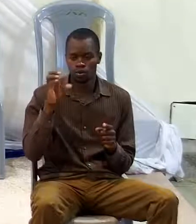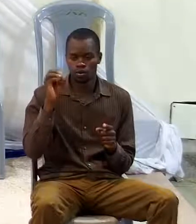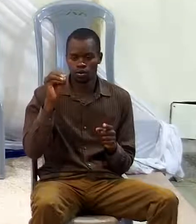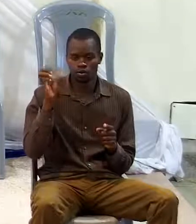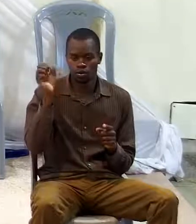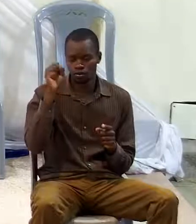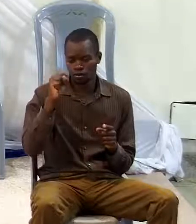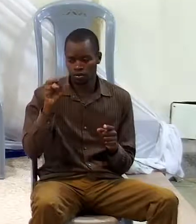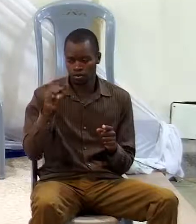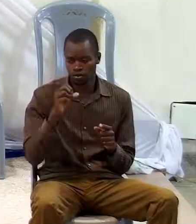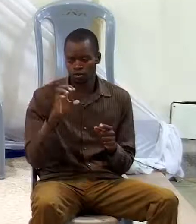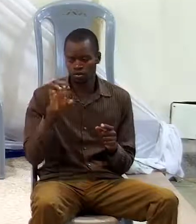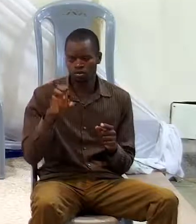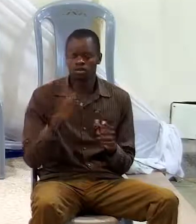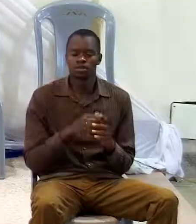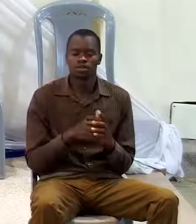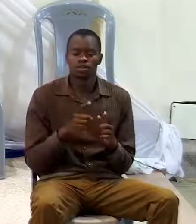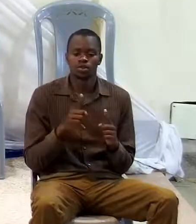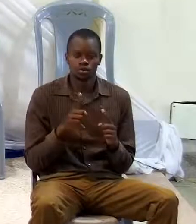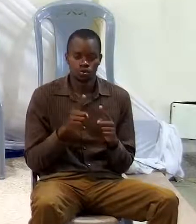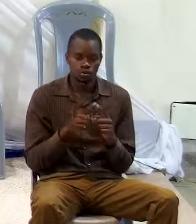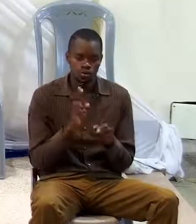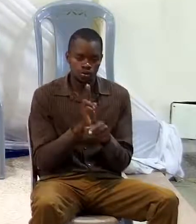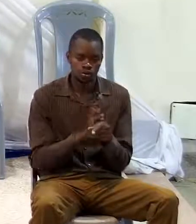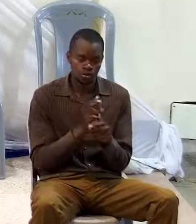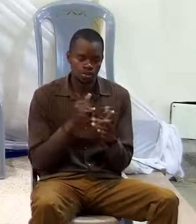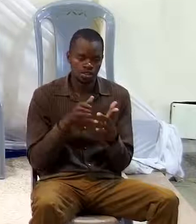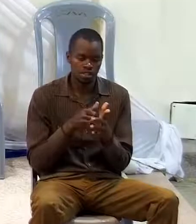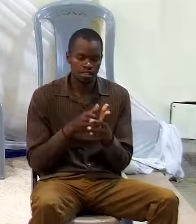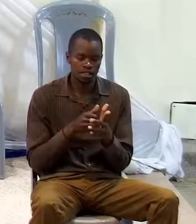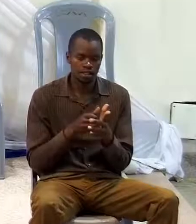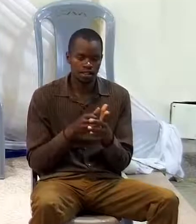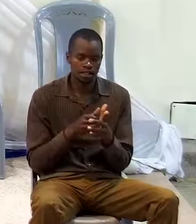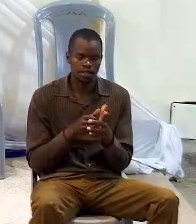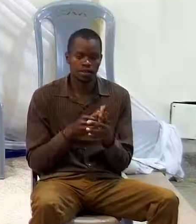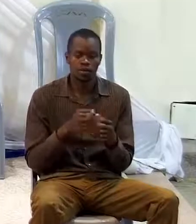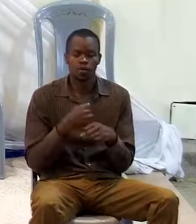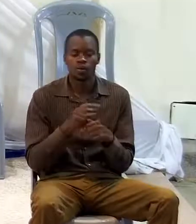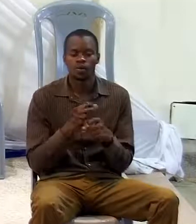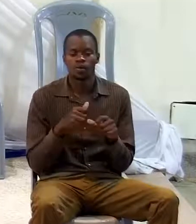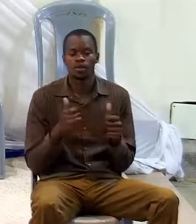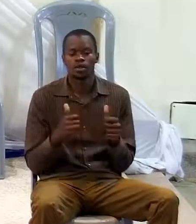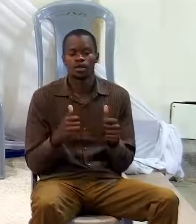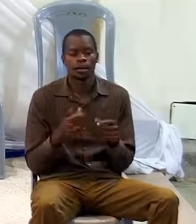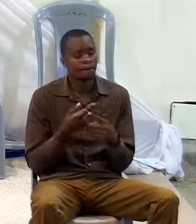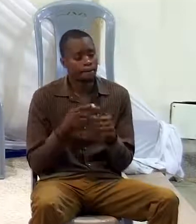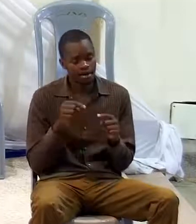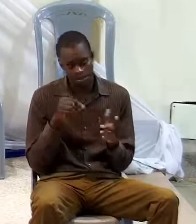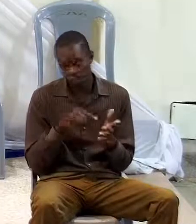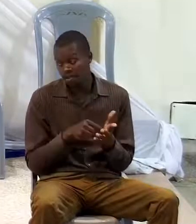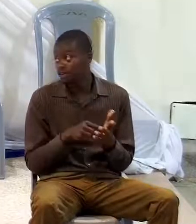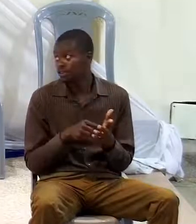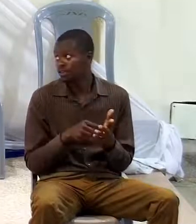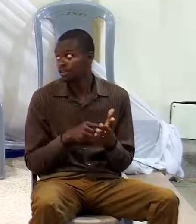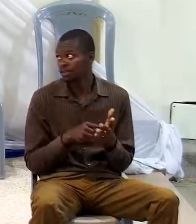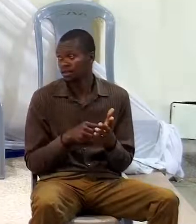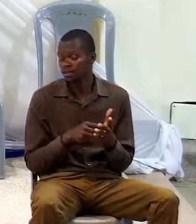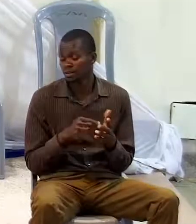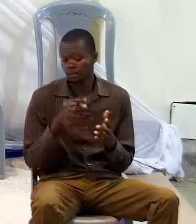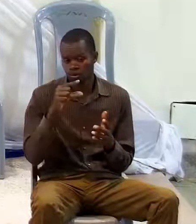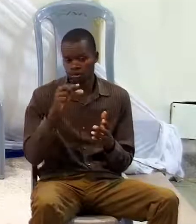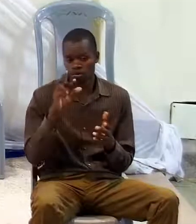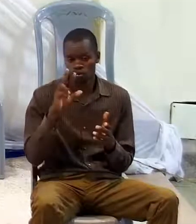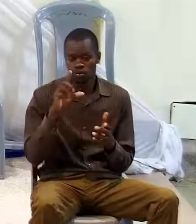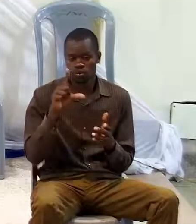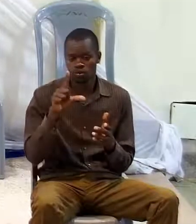to support its functions. But this glucose that is converted